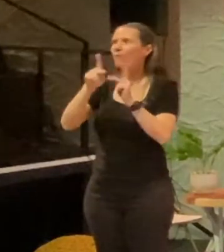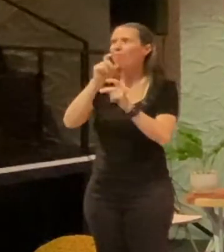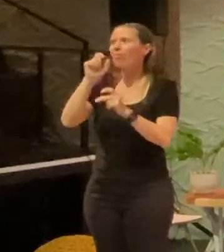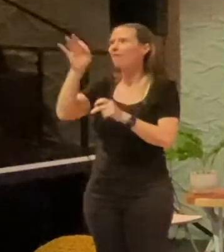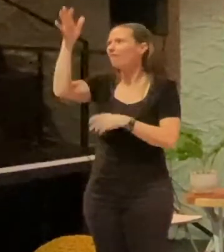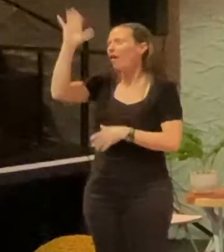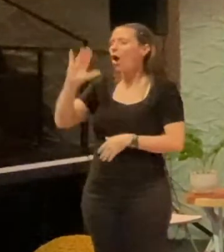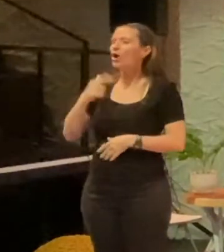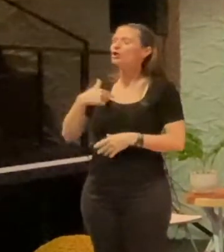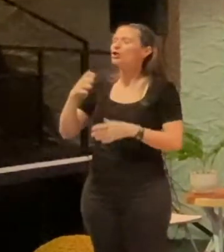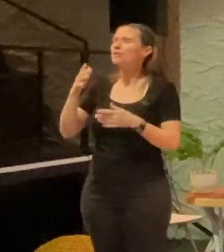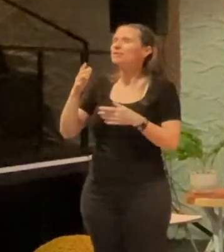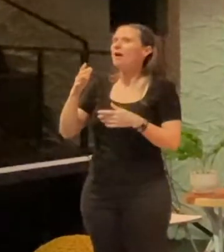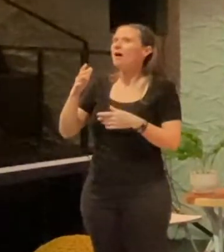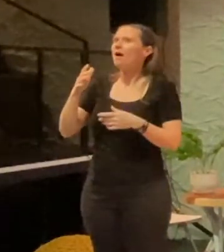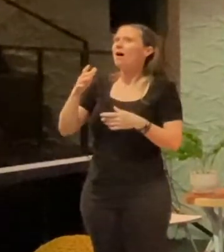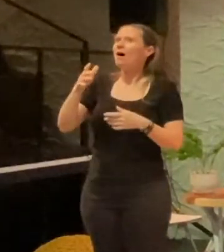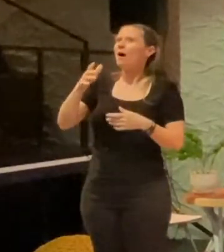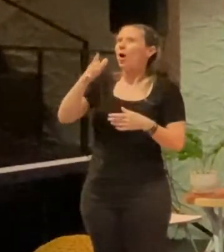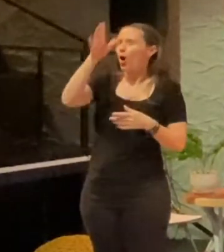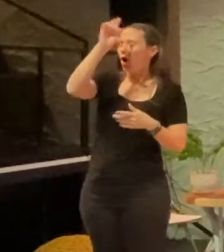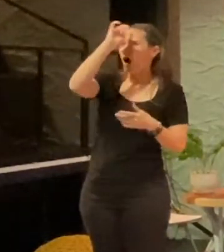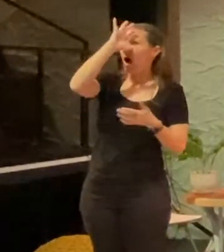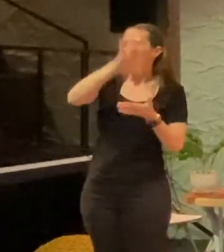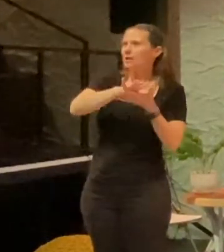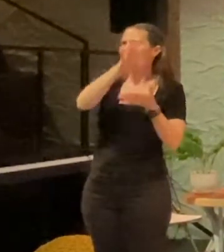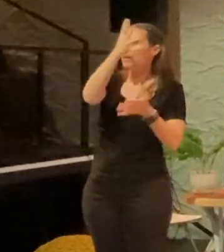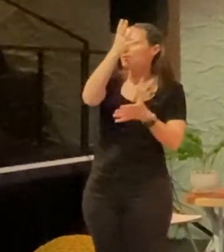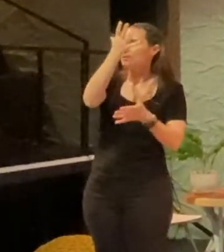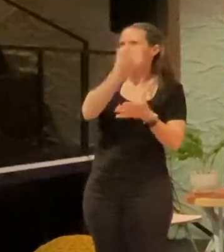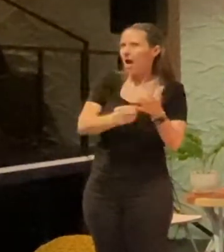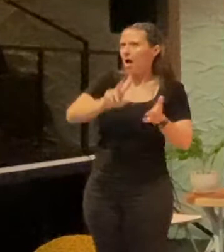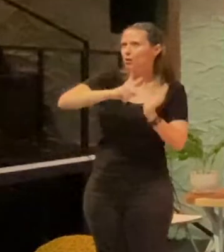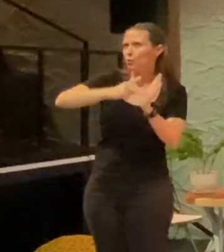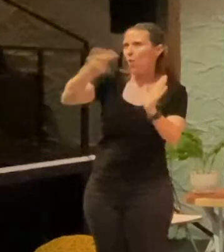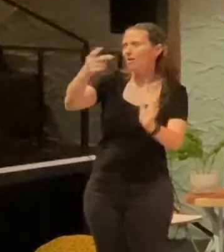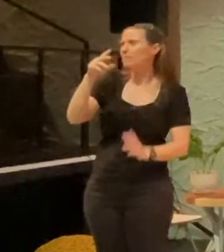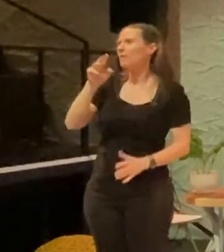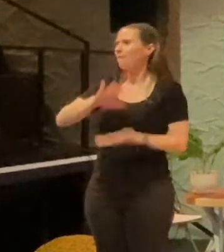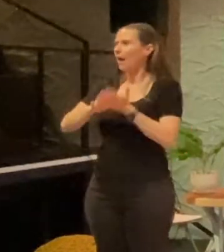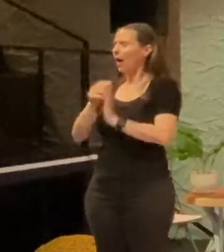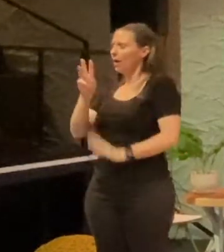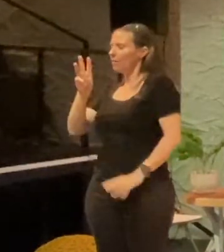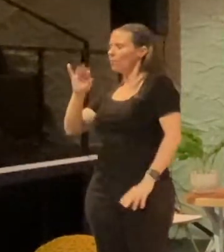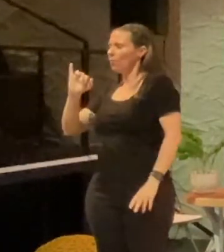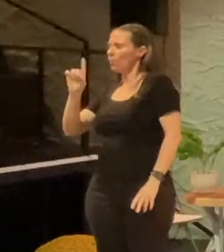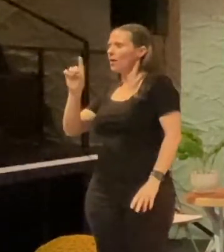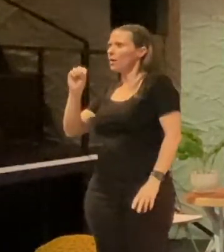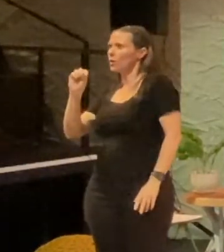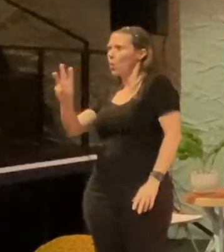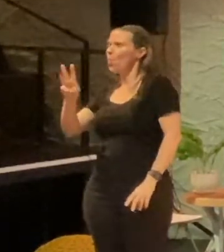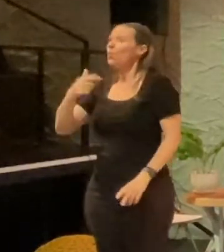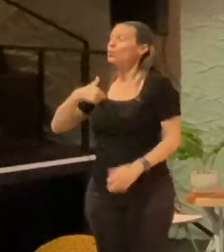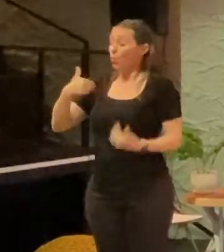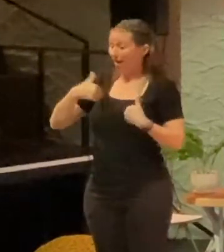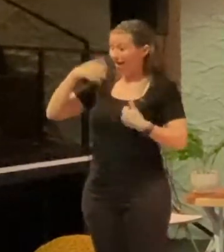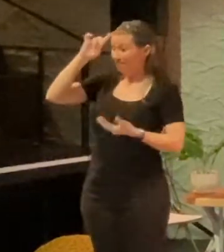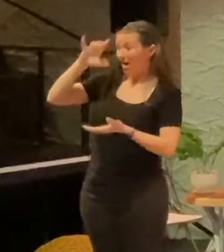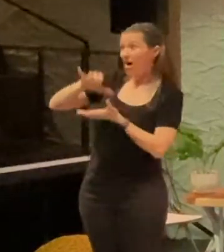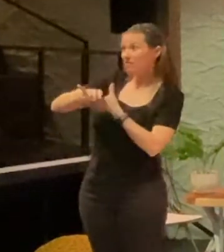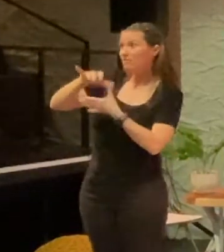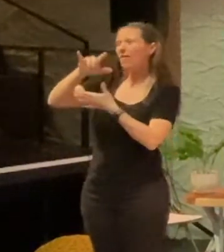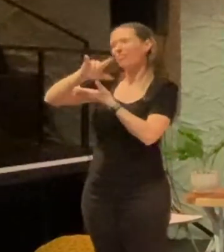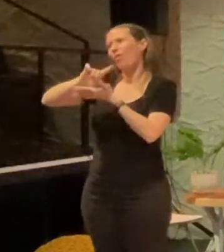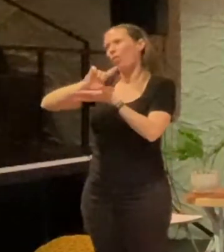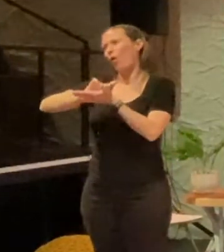She's widowed twice by her husbands. And in order to have a husband, as the law